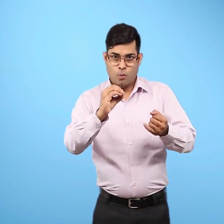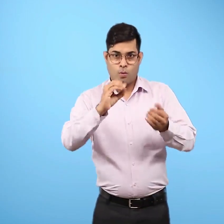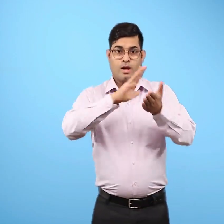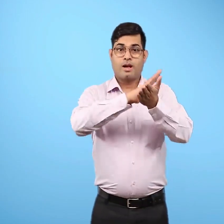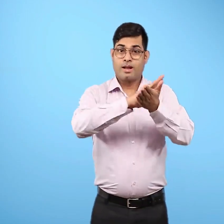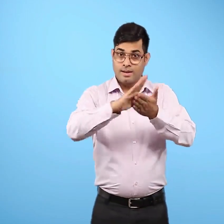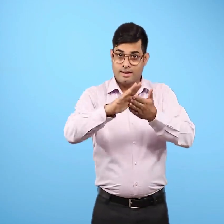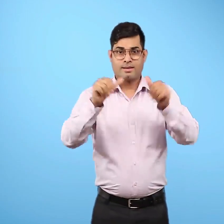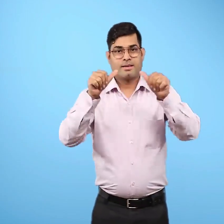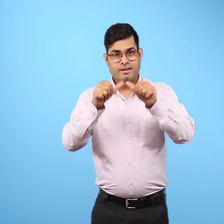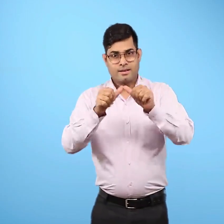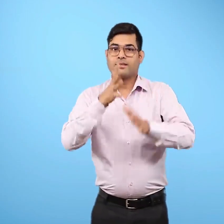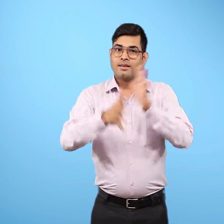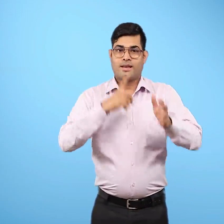72 times in 1 minute,